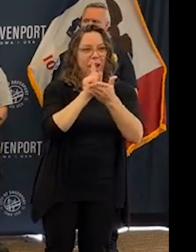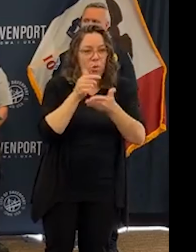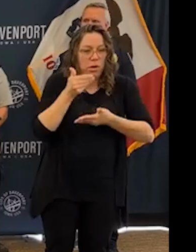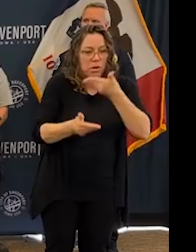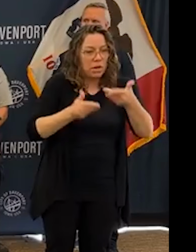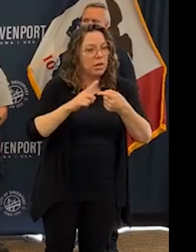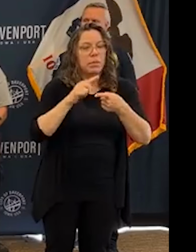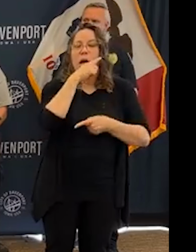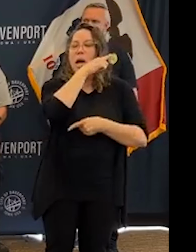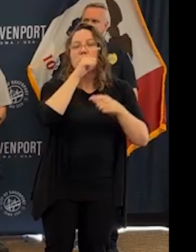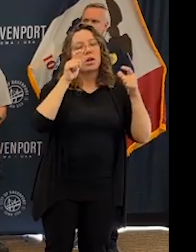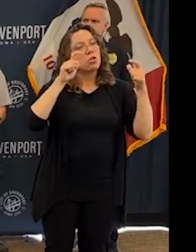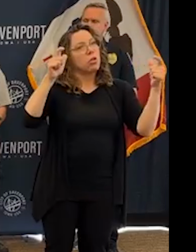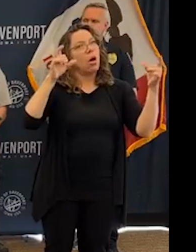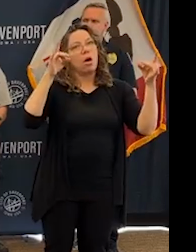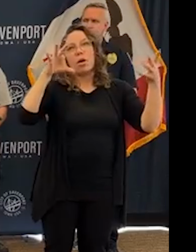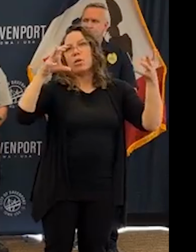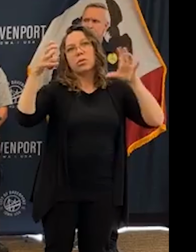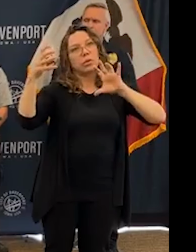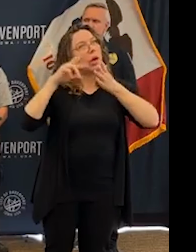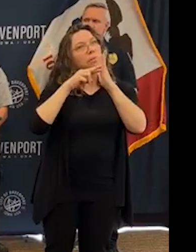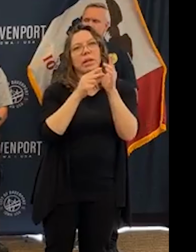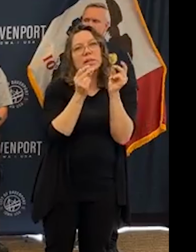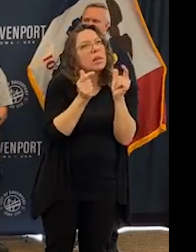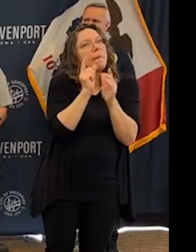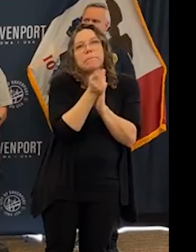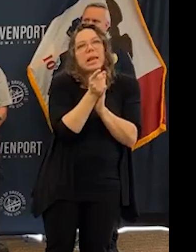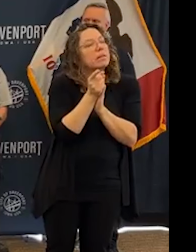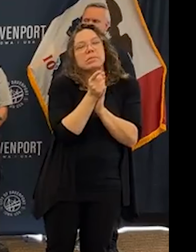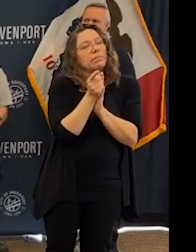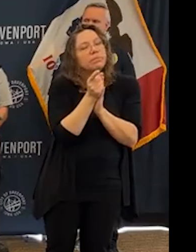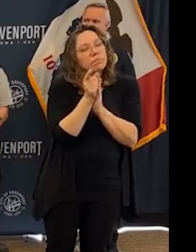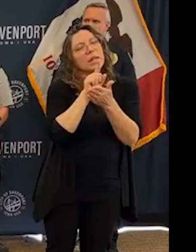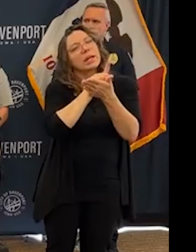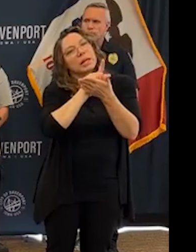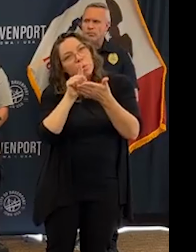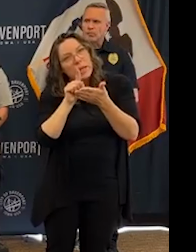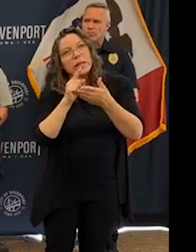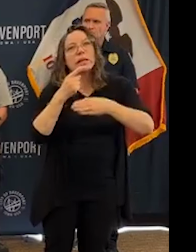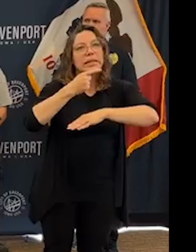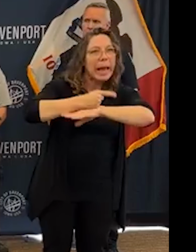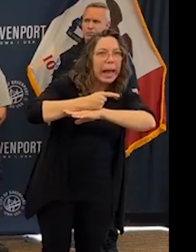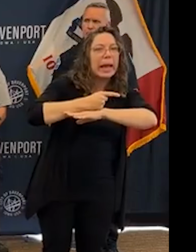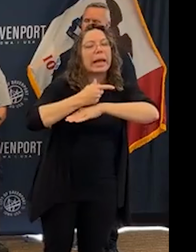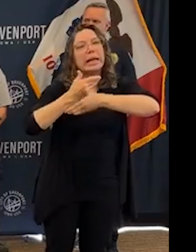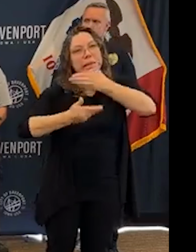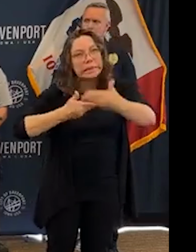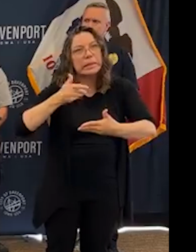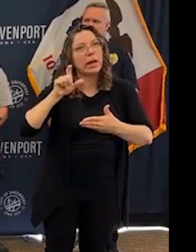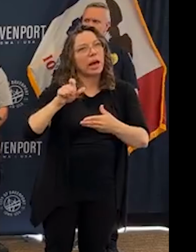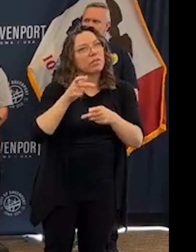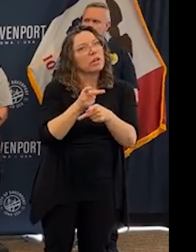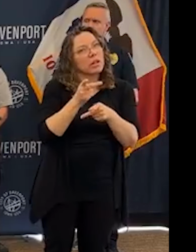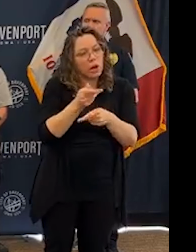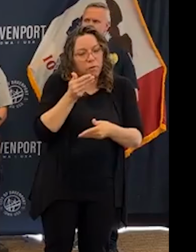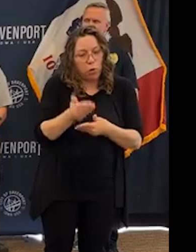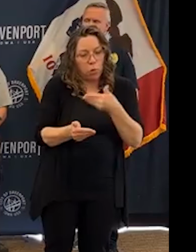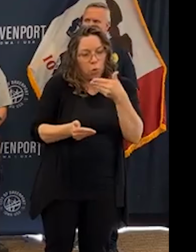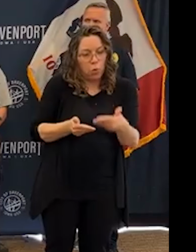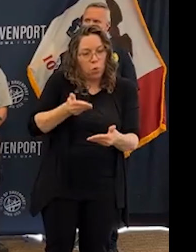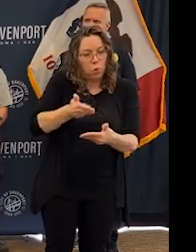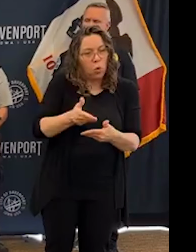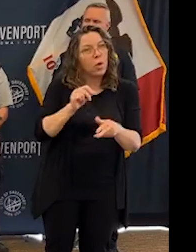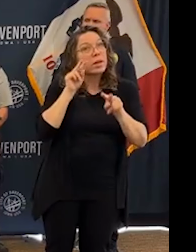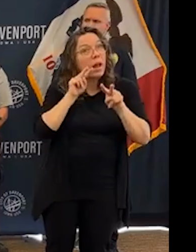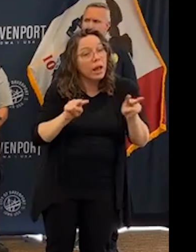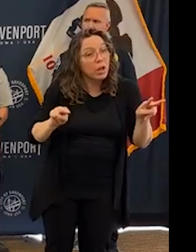we're looking at days and weeks of how we have to do things because it's a very thoughtful process that we have to move through and look at all the what